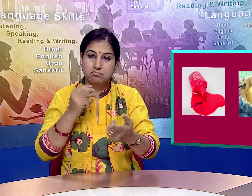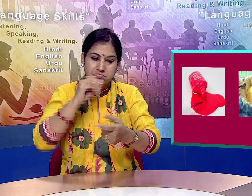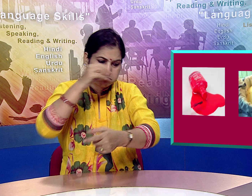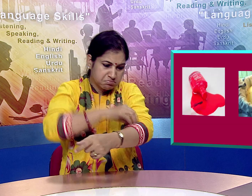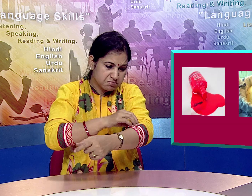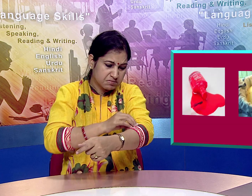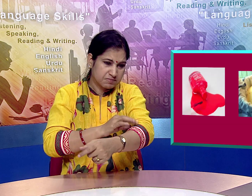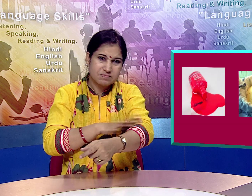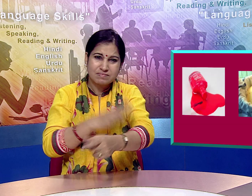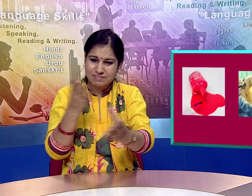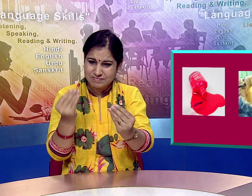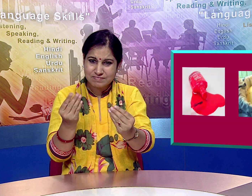can make the